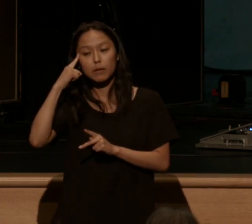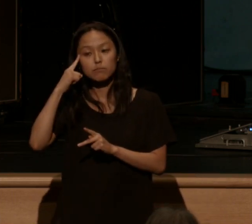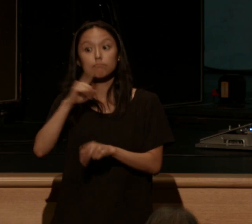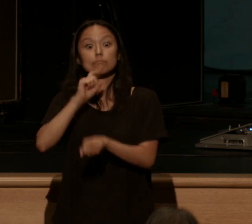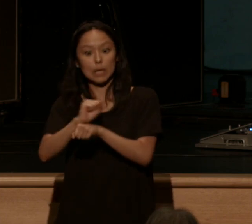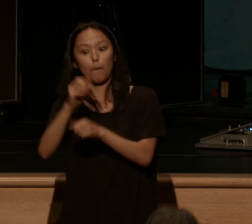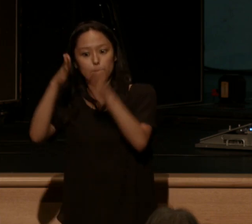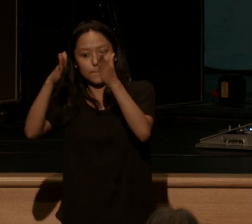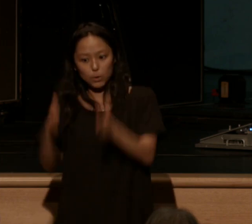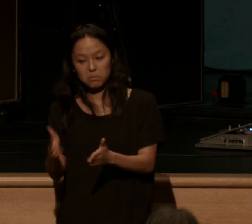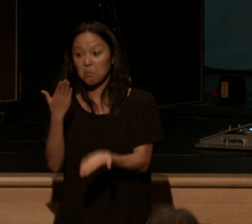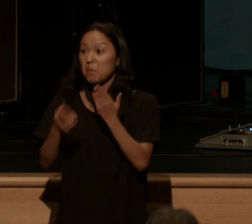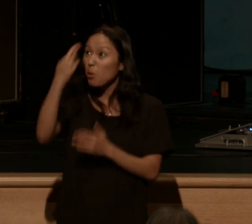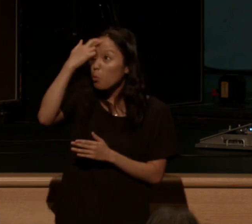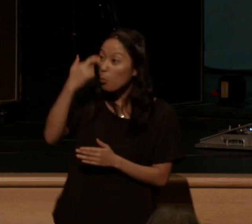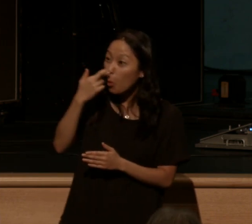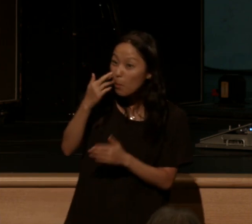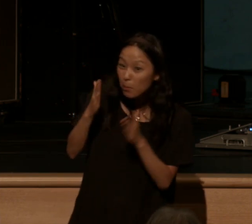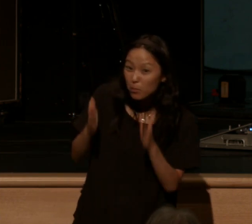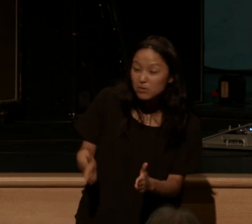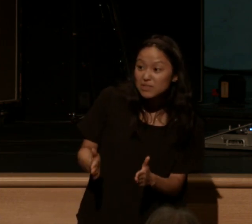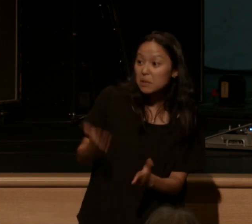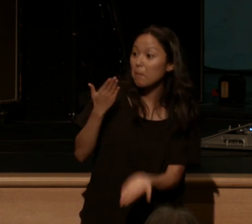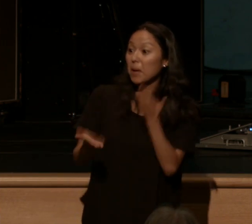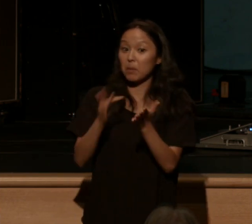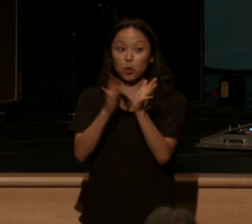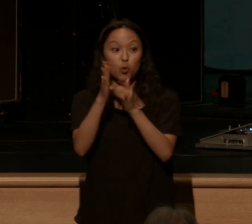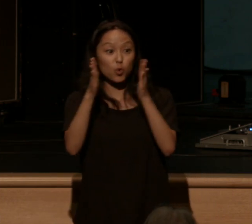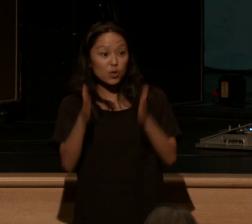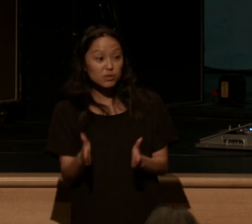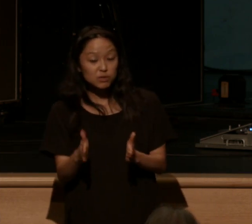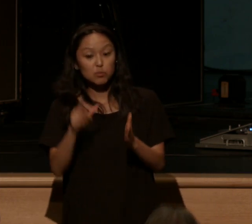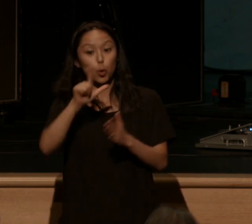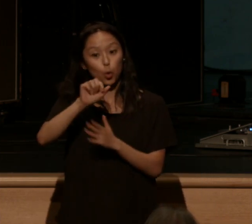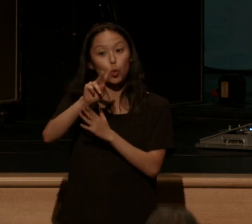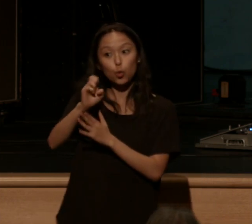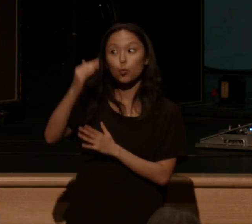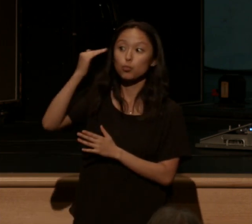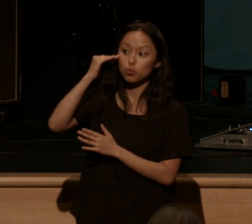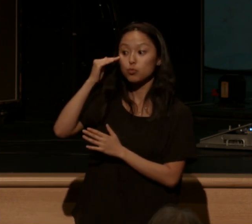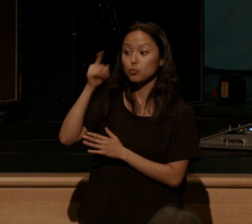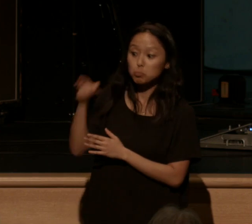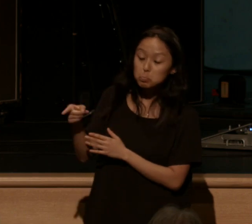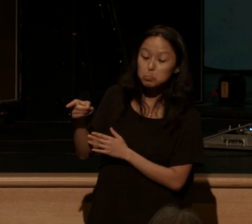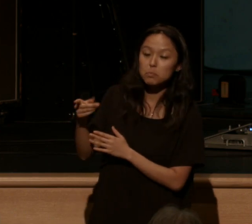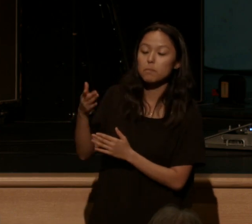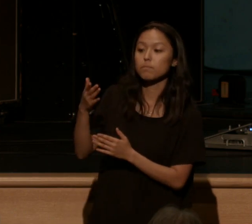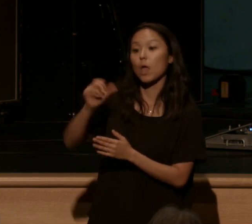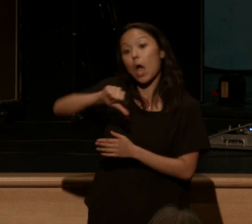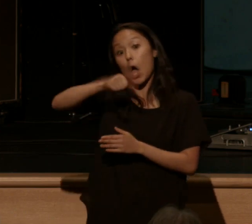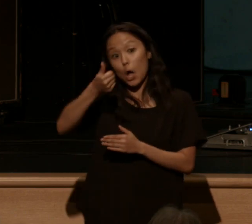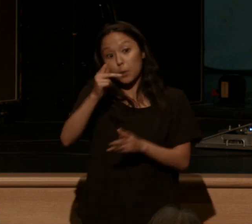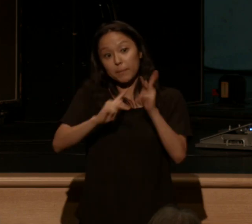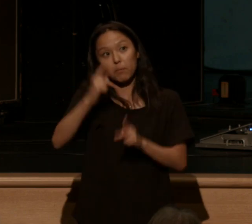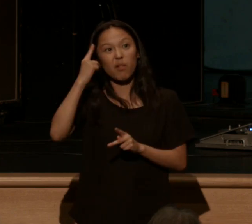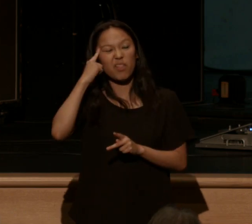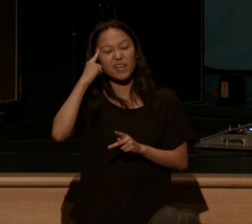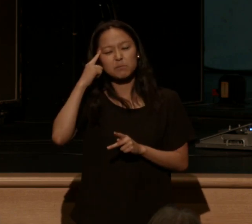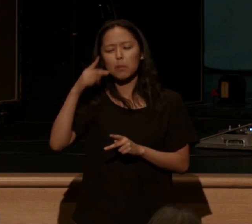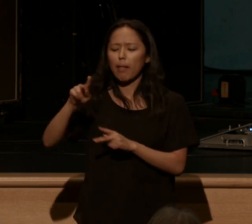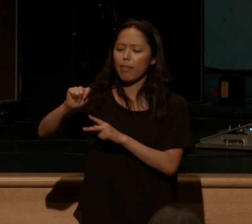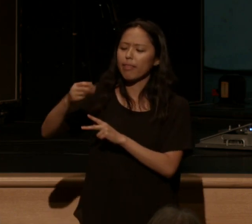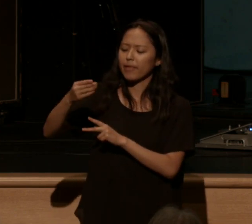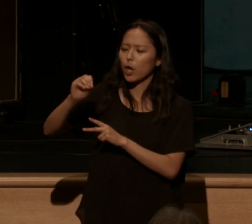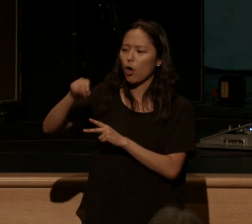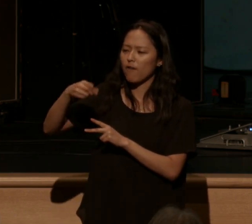maybe a Roman official, possibly a Christian who Luke knew kind of intimately. Other commentators say, well,